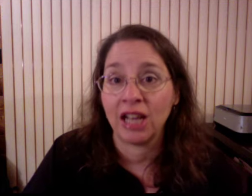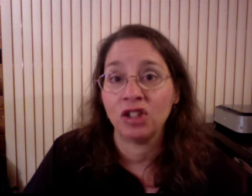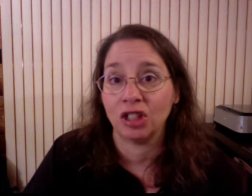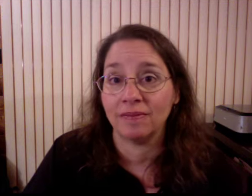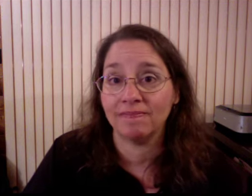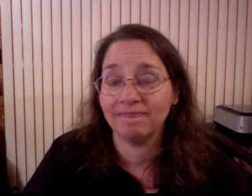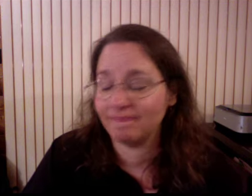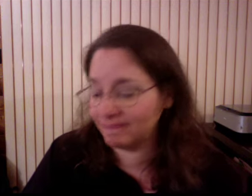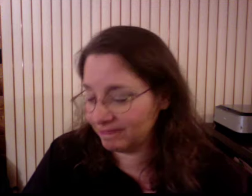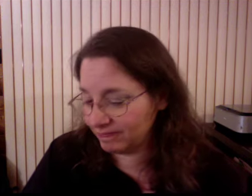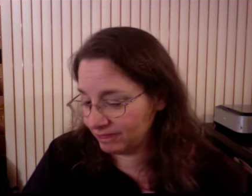imagination.